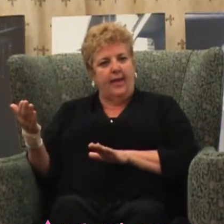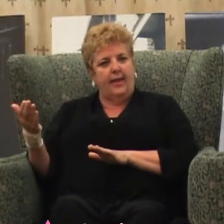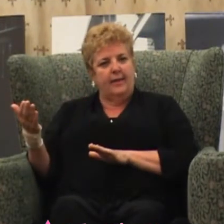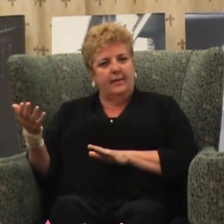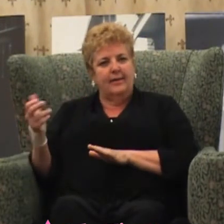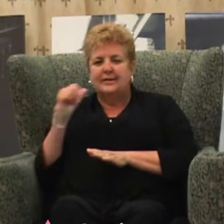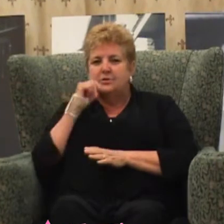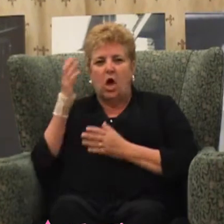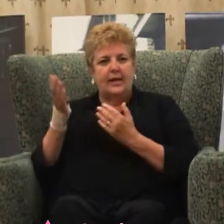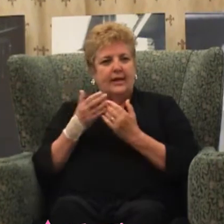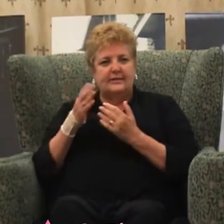For us.